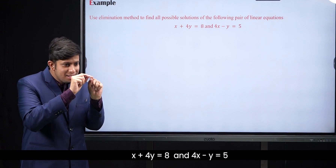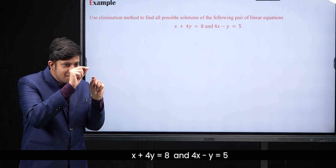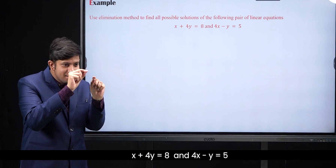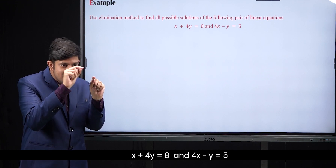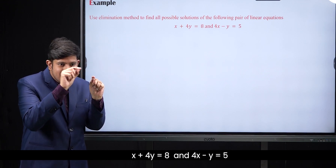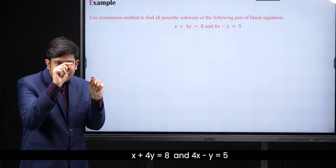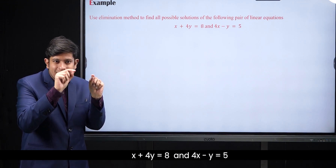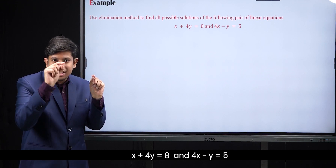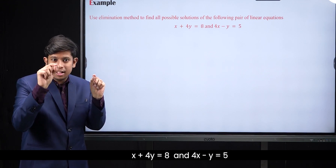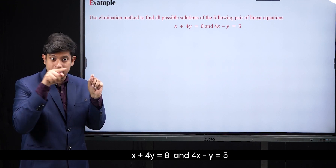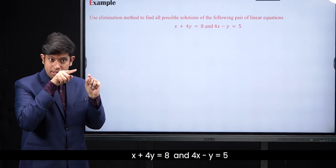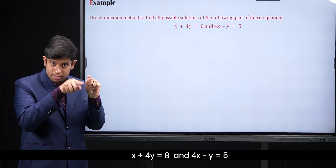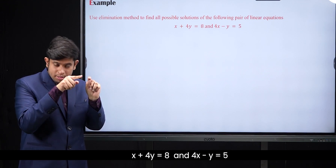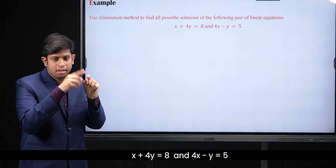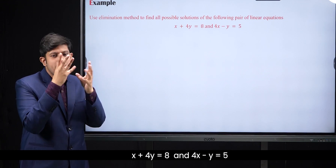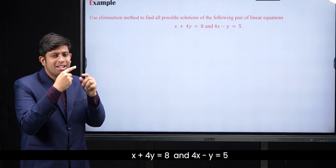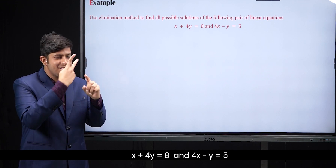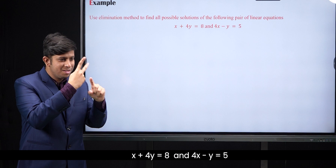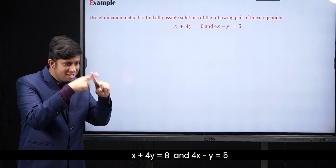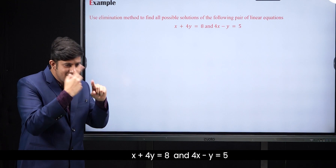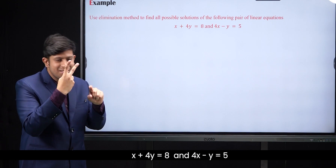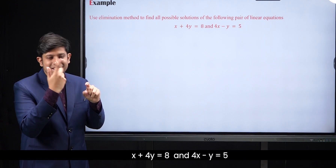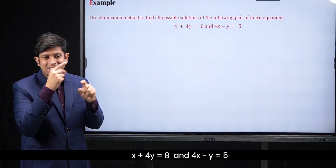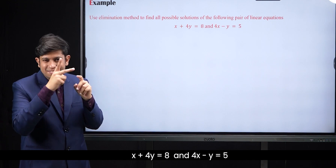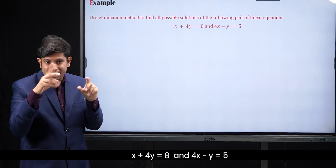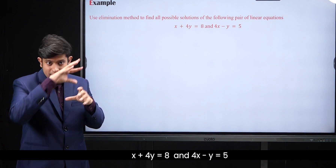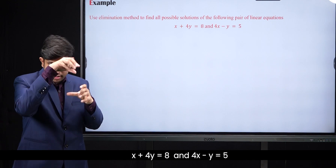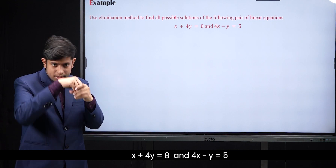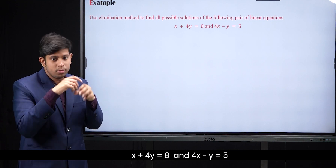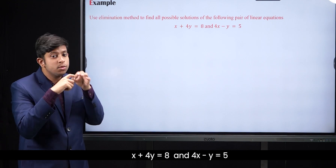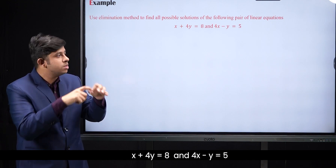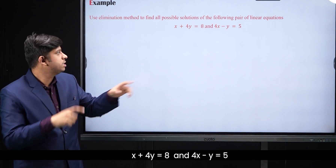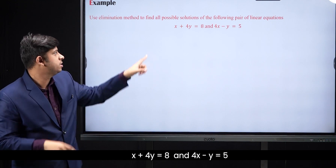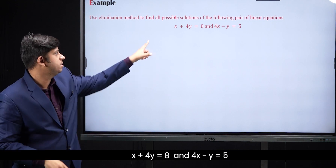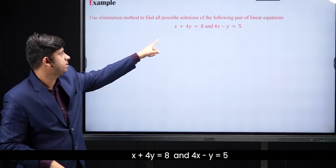plus 4y equal to 8 and 4x minus y equal to 5.